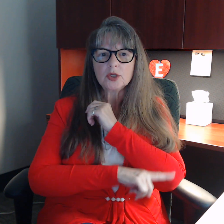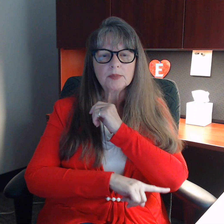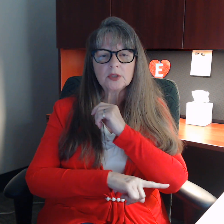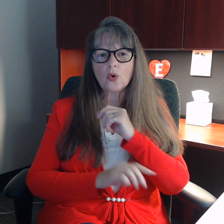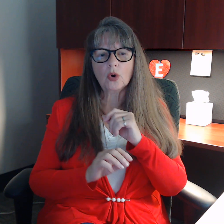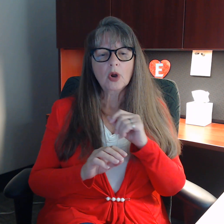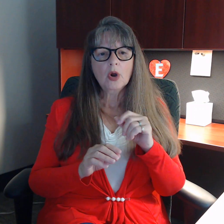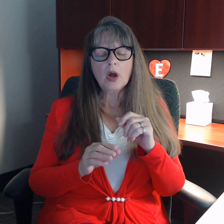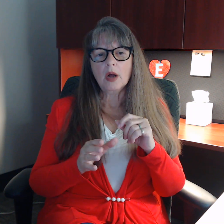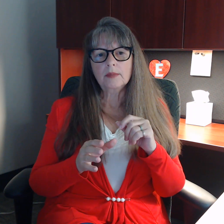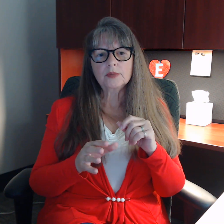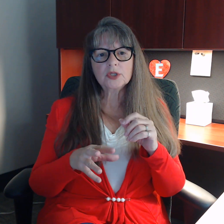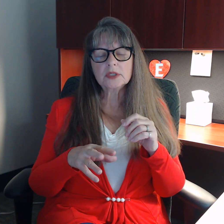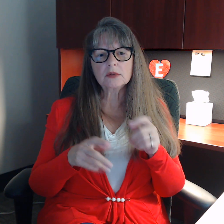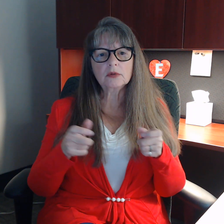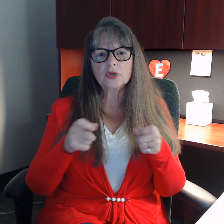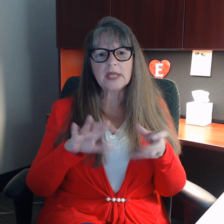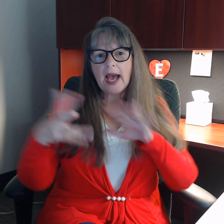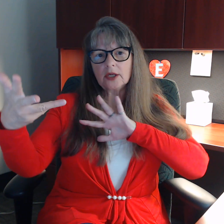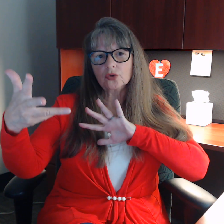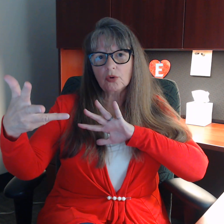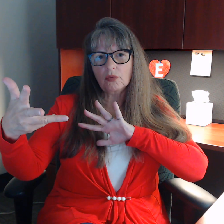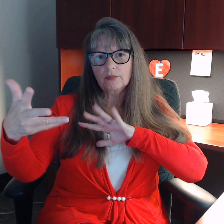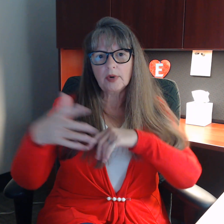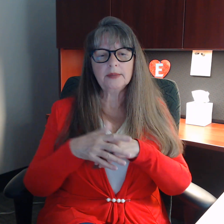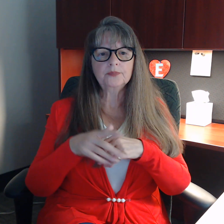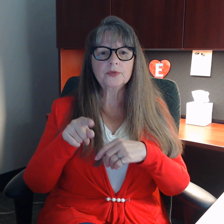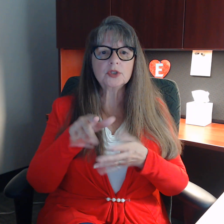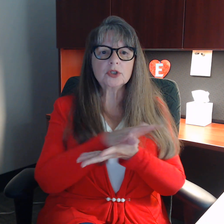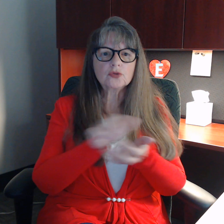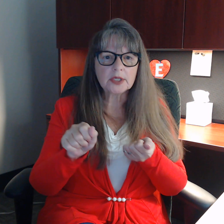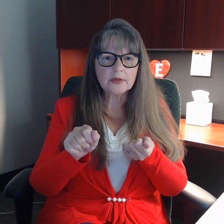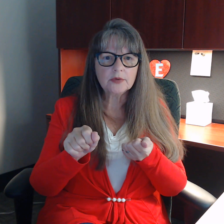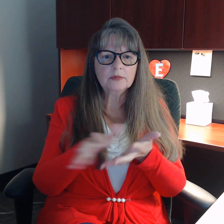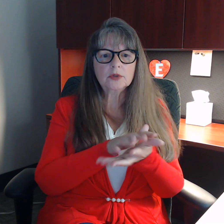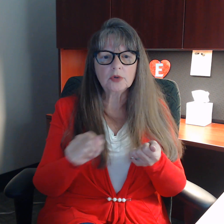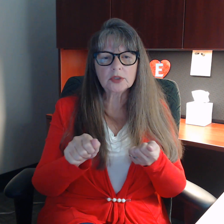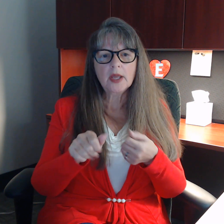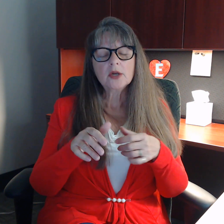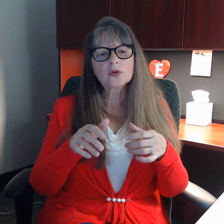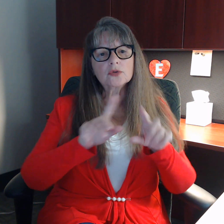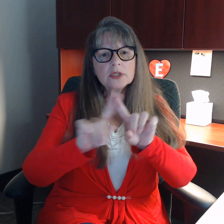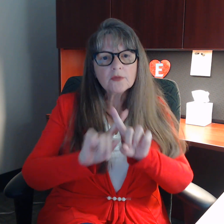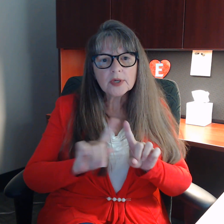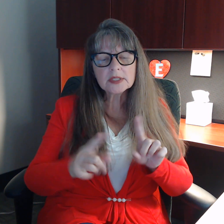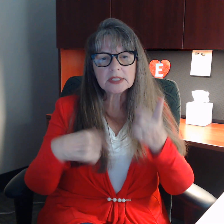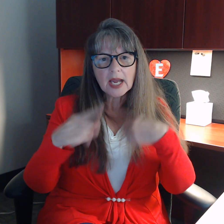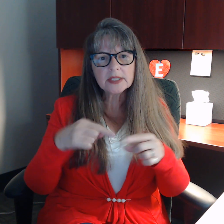punishment, or she's out of control, right? She's destructive. So there's different signs that you